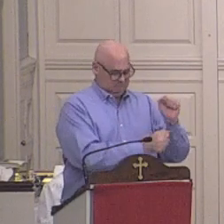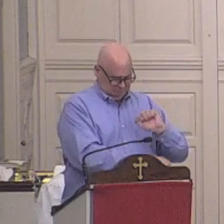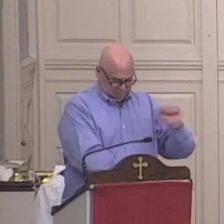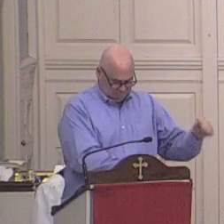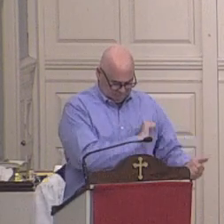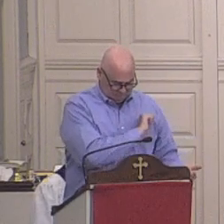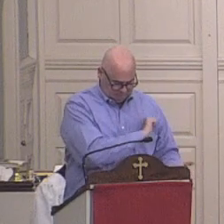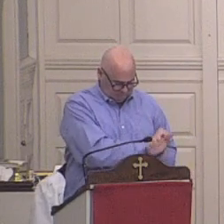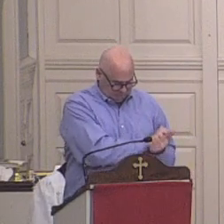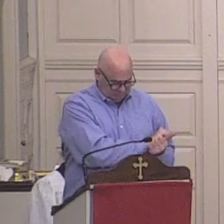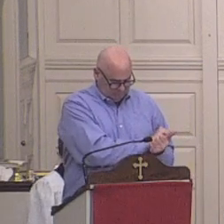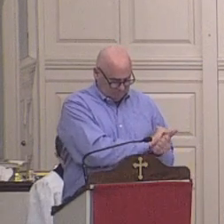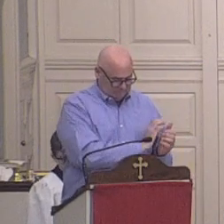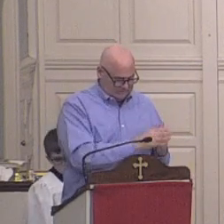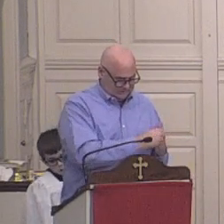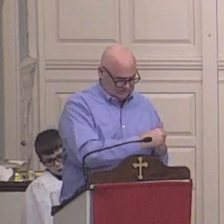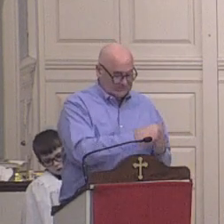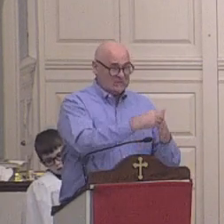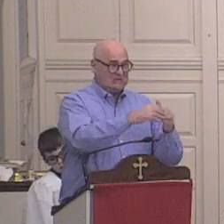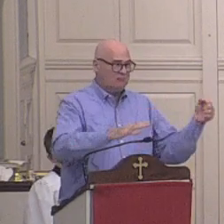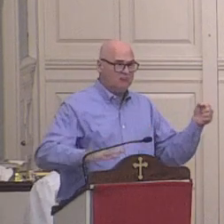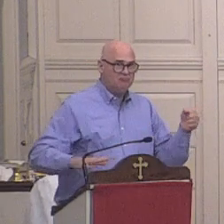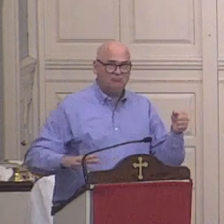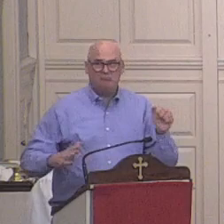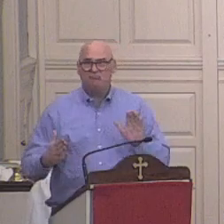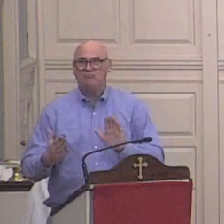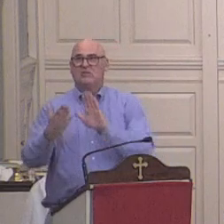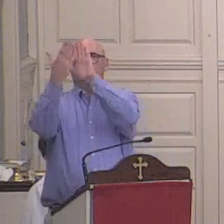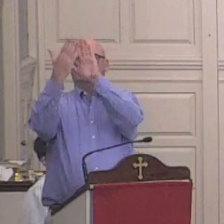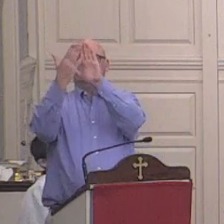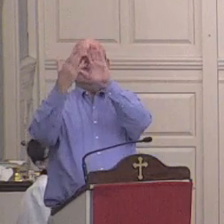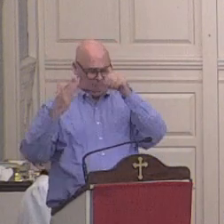They bound Jesus, led him away,